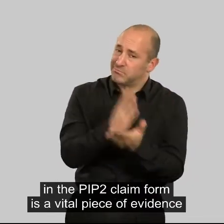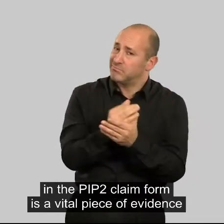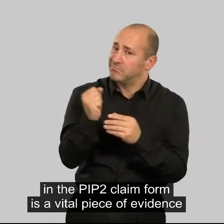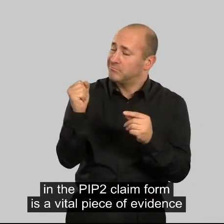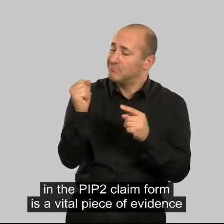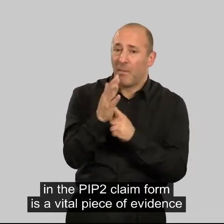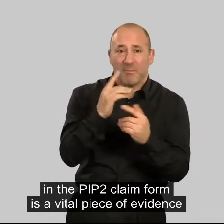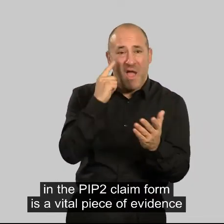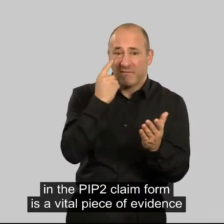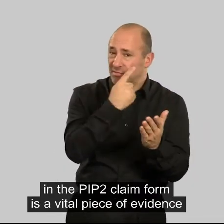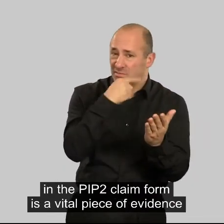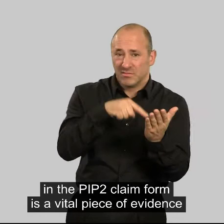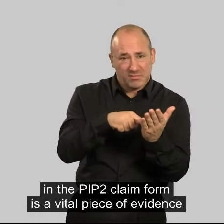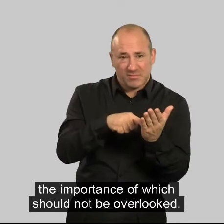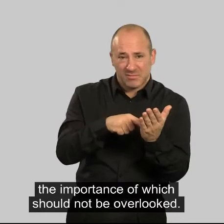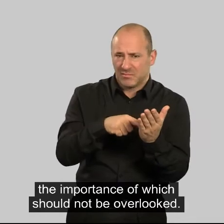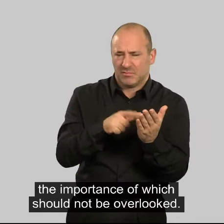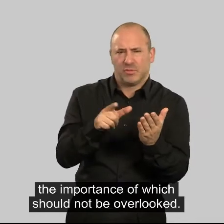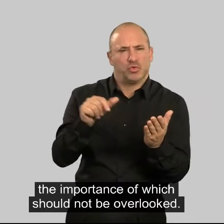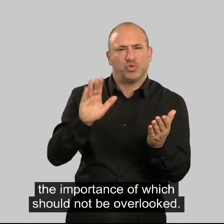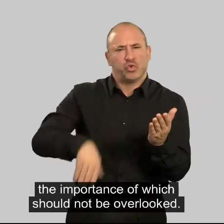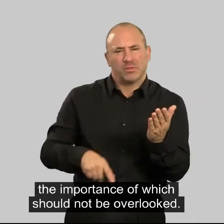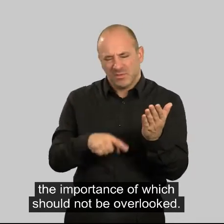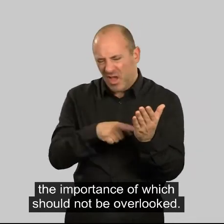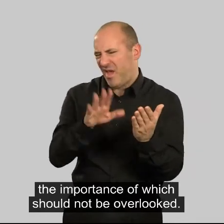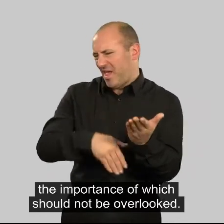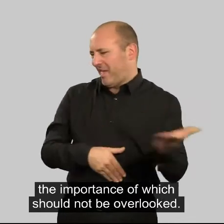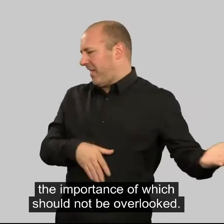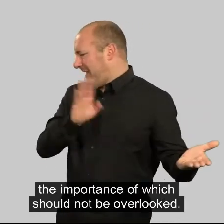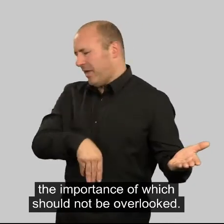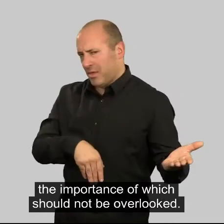the importance of which should not be overlooked.